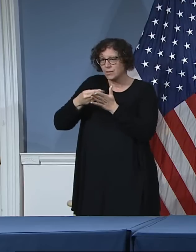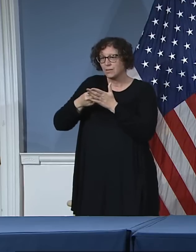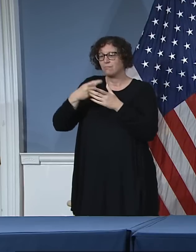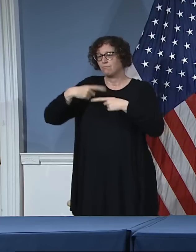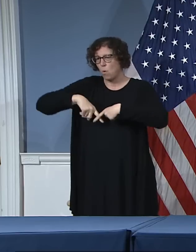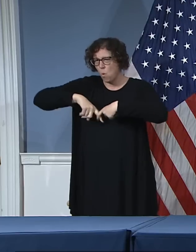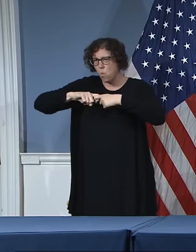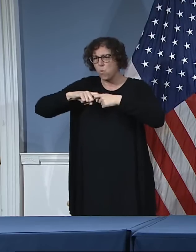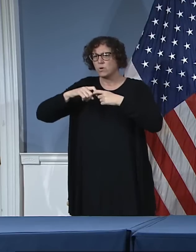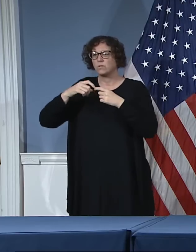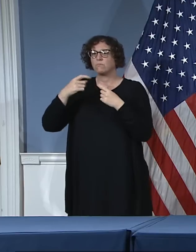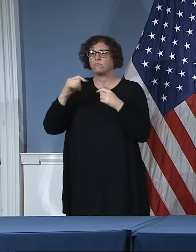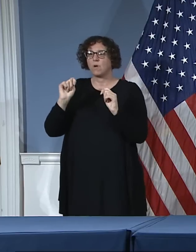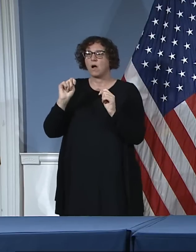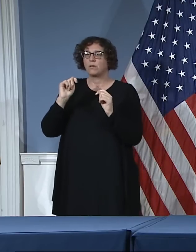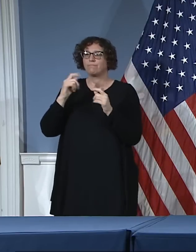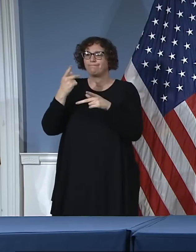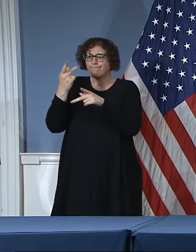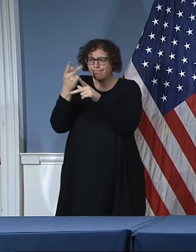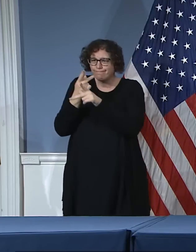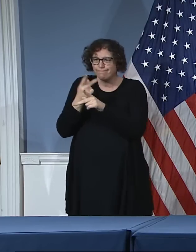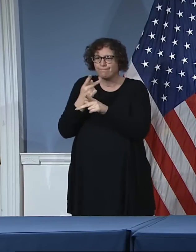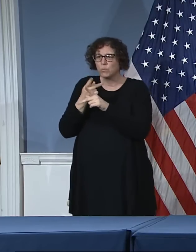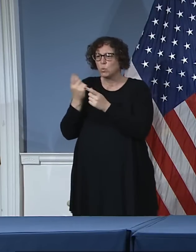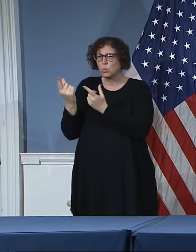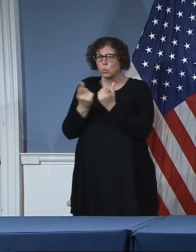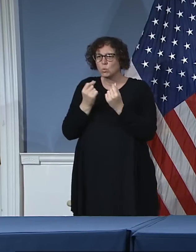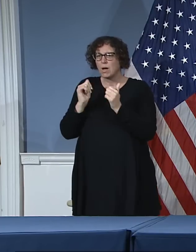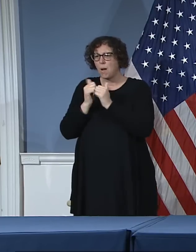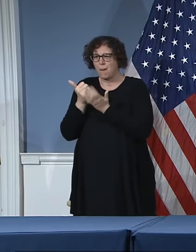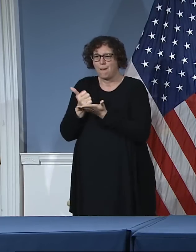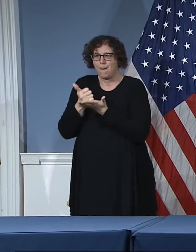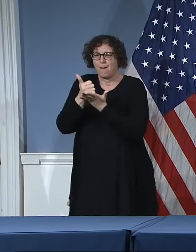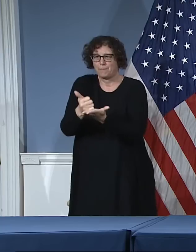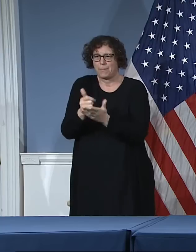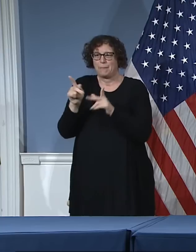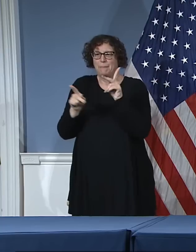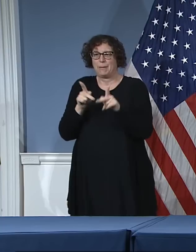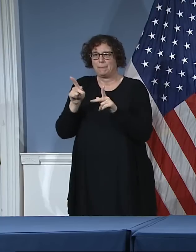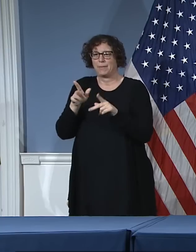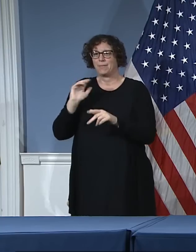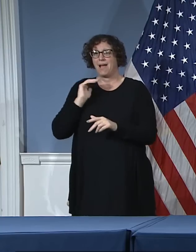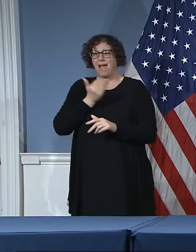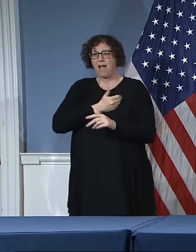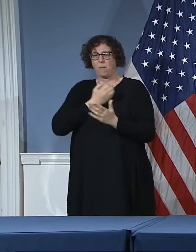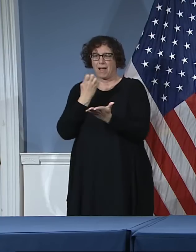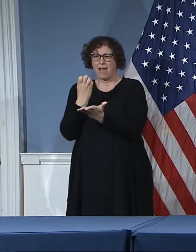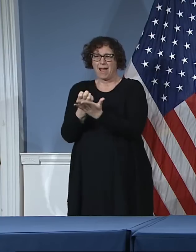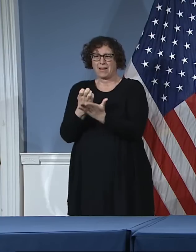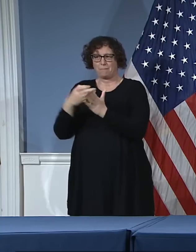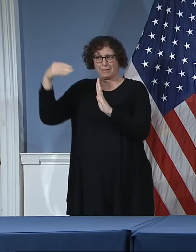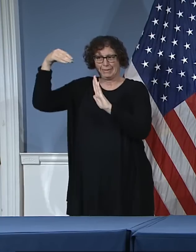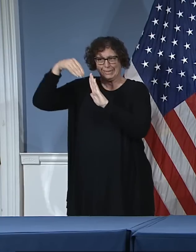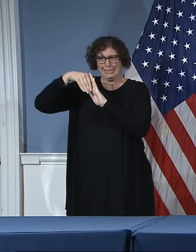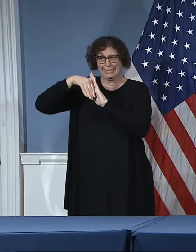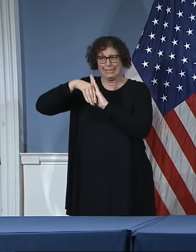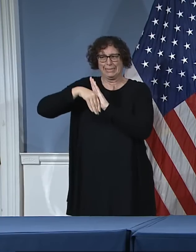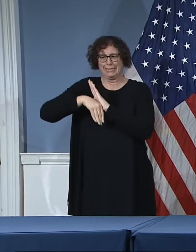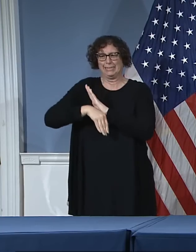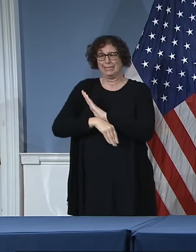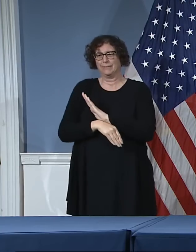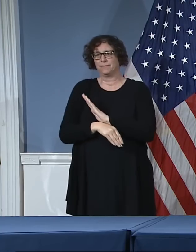and with our own resources and our revenue that's clearly declining rapidly. So I think it is that stimulus